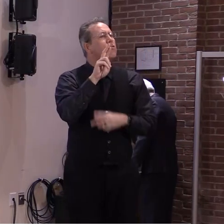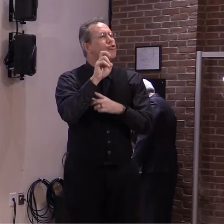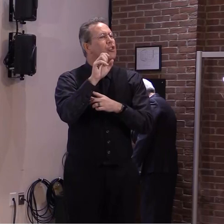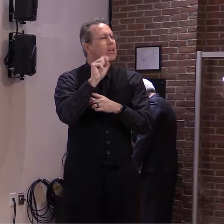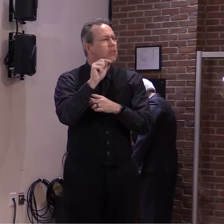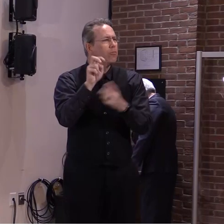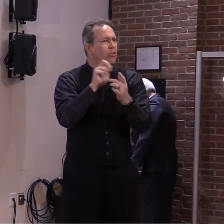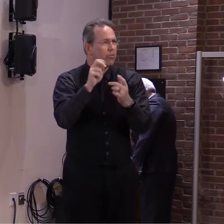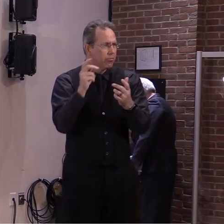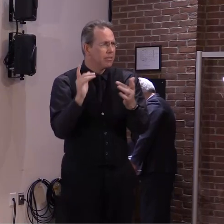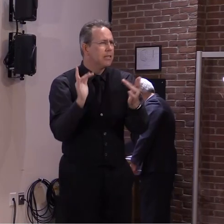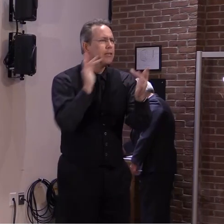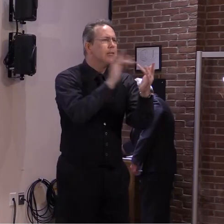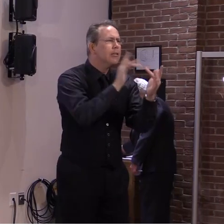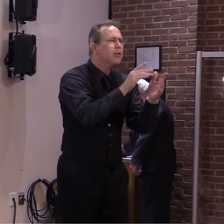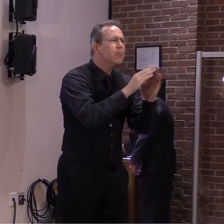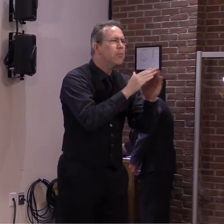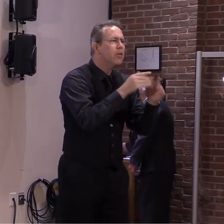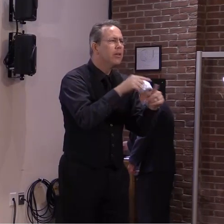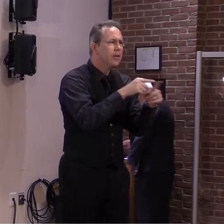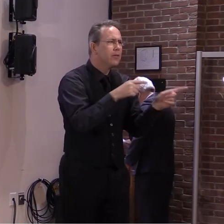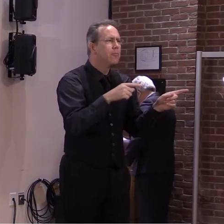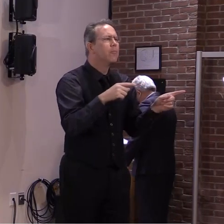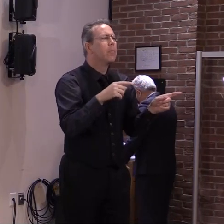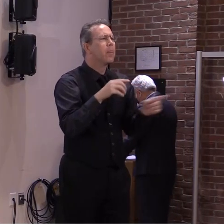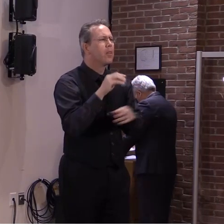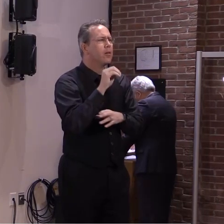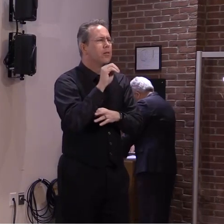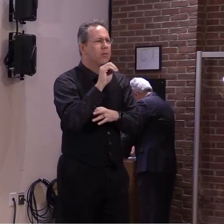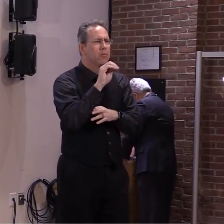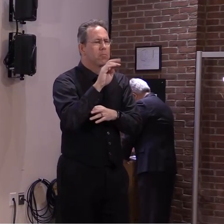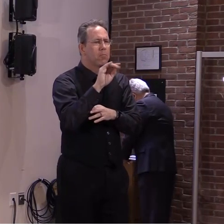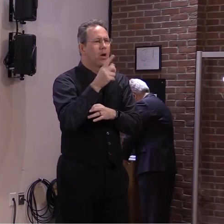our assistance at this point, but appreciated the call.